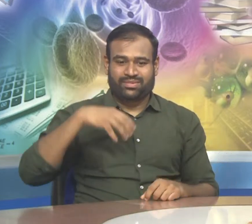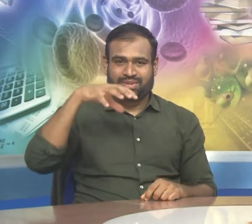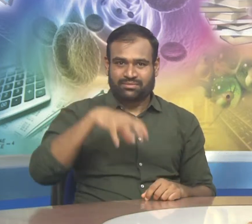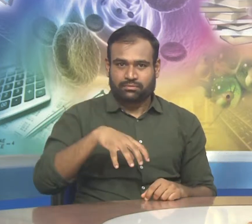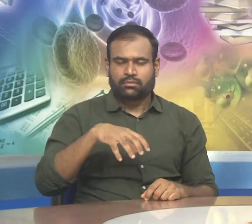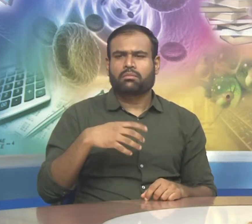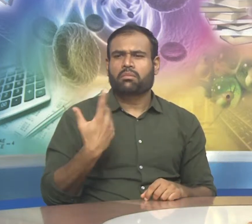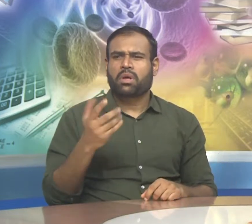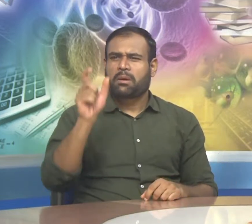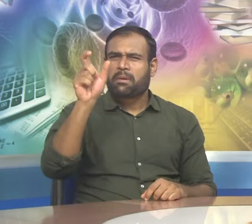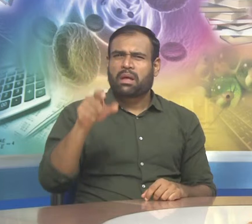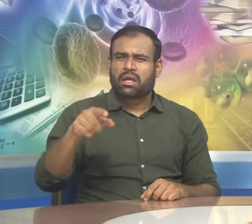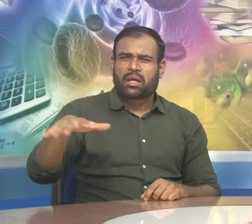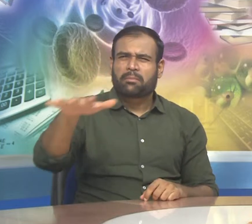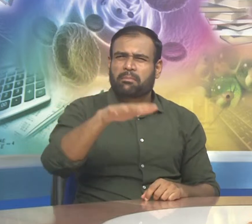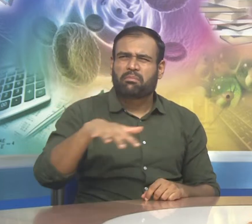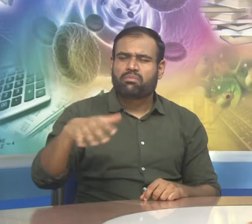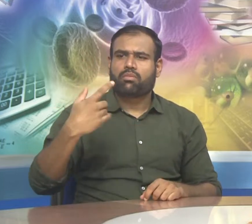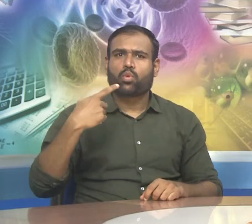Writs of quo warranto.